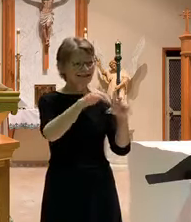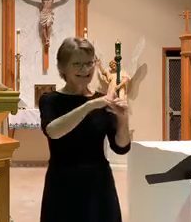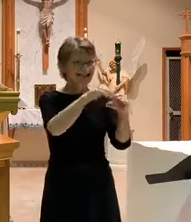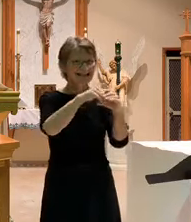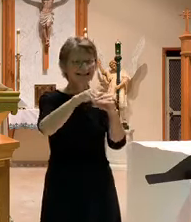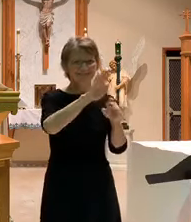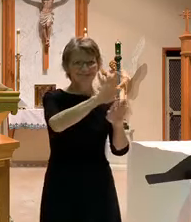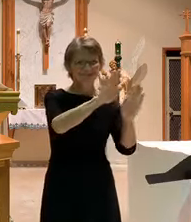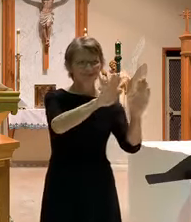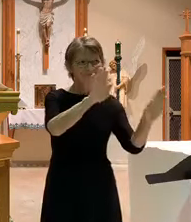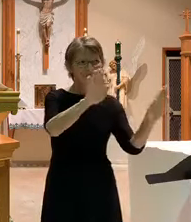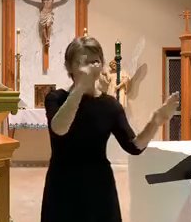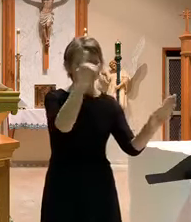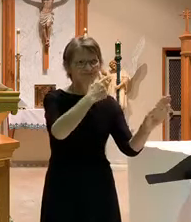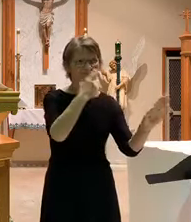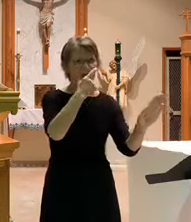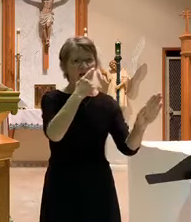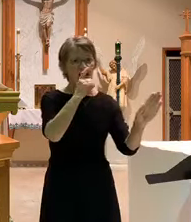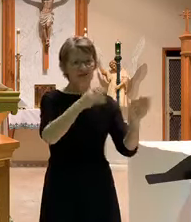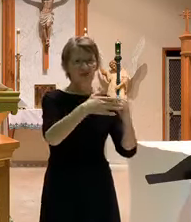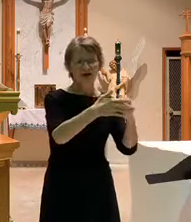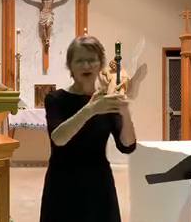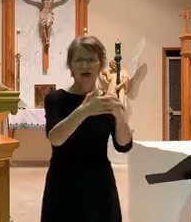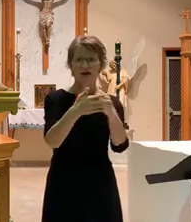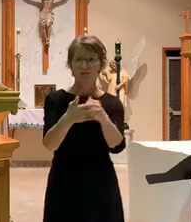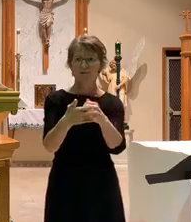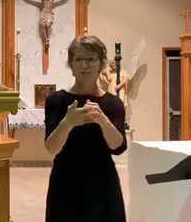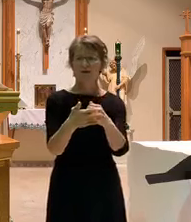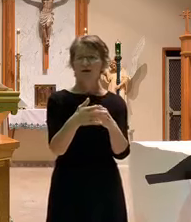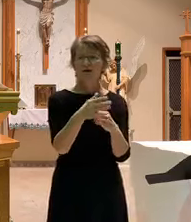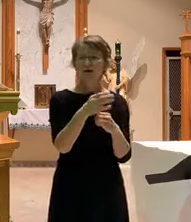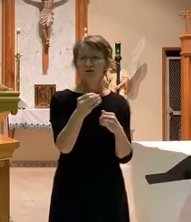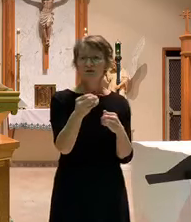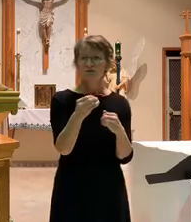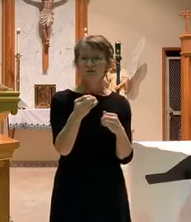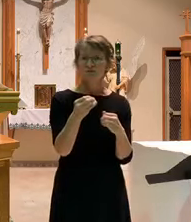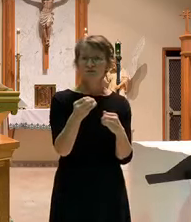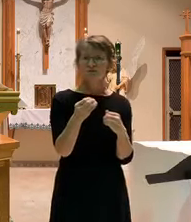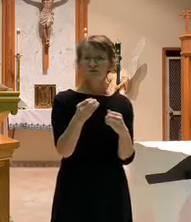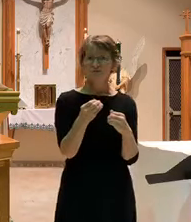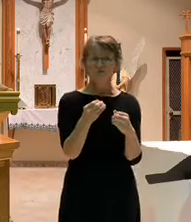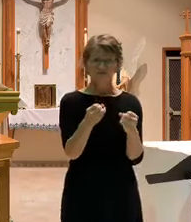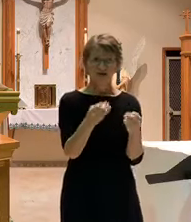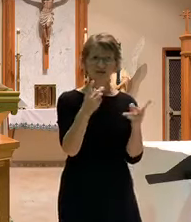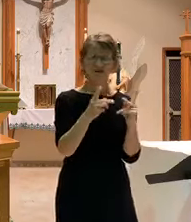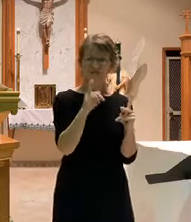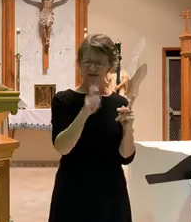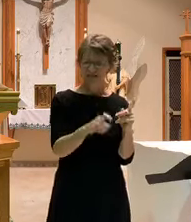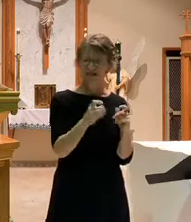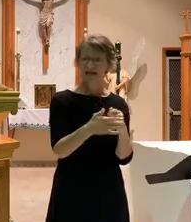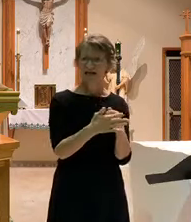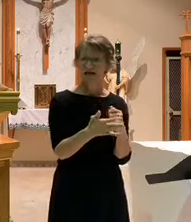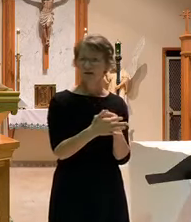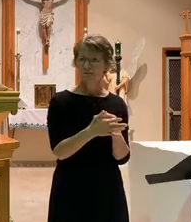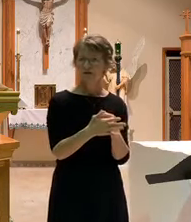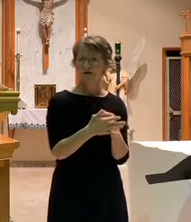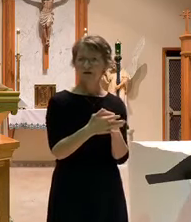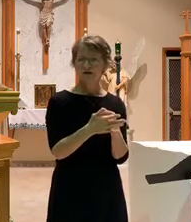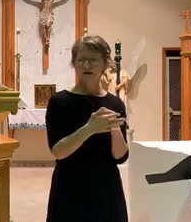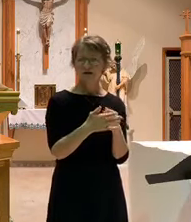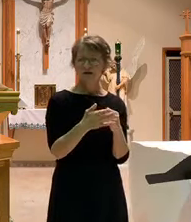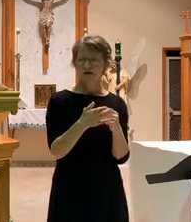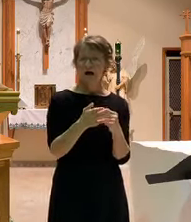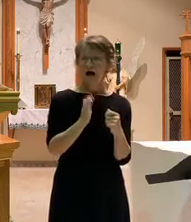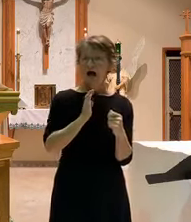so many in need and so few to help. Our very own Knights of Columbus, Catholic Daughters, and St.